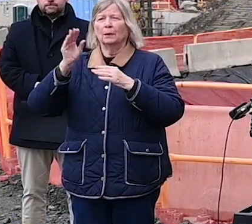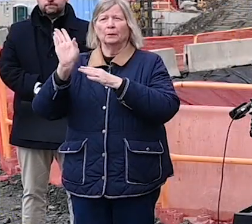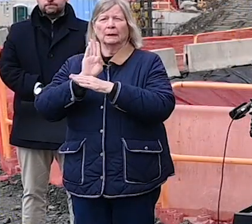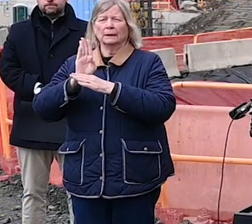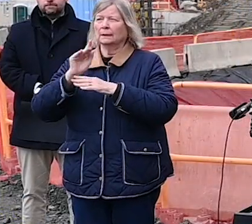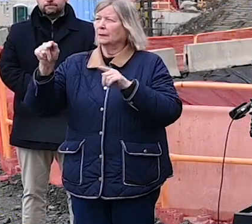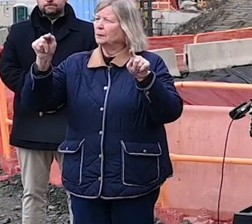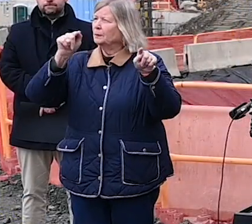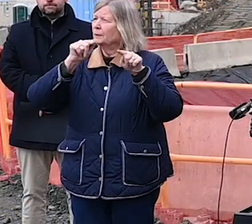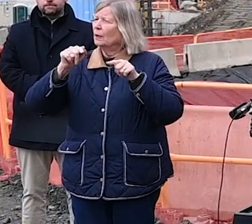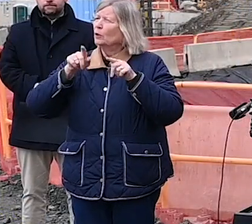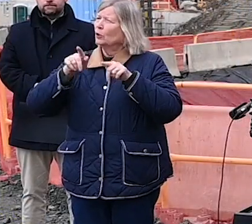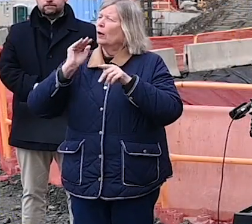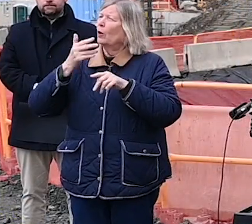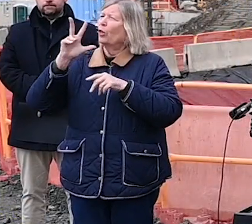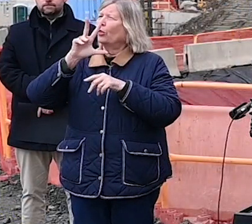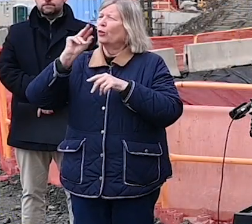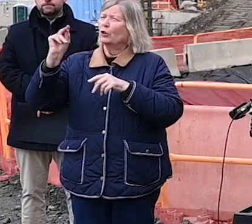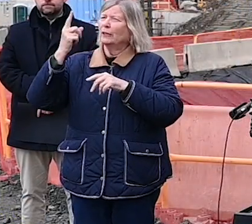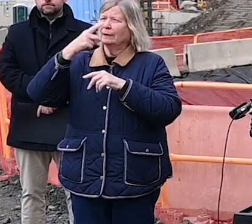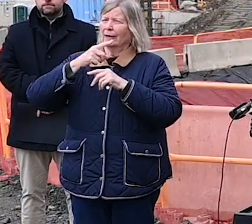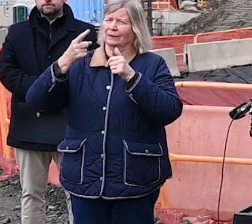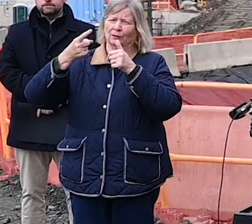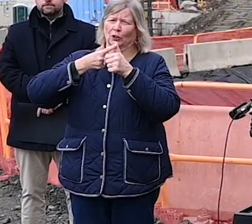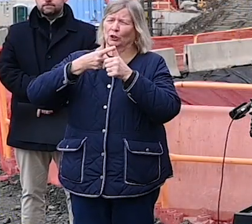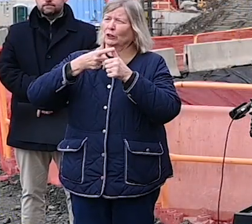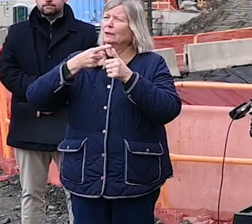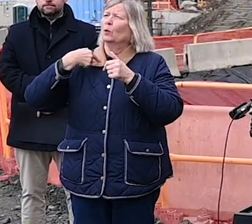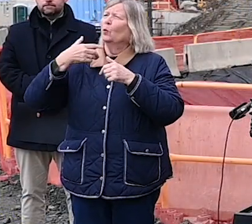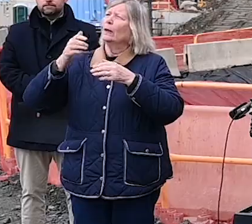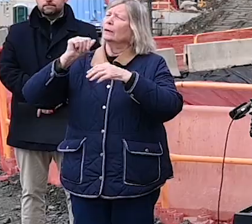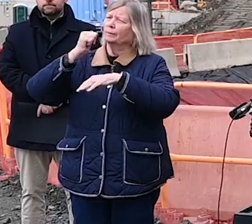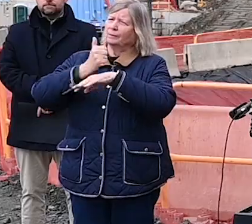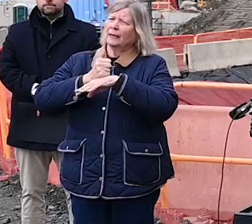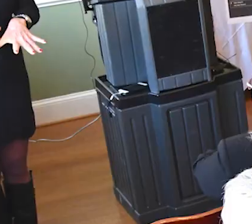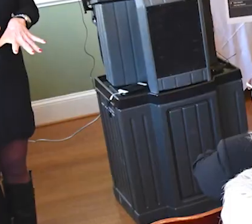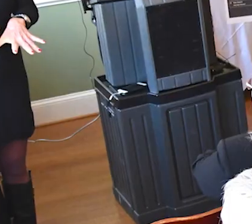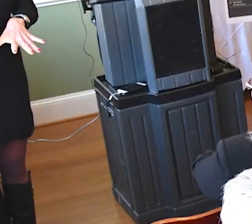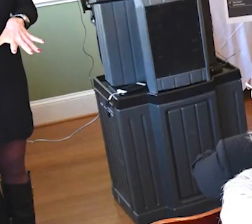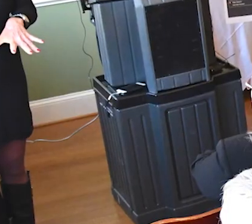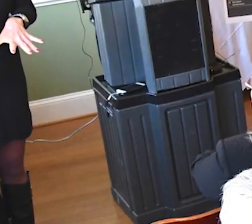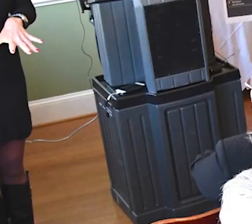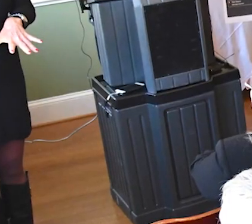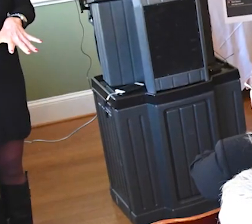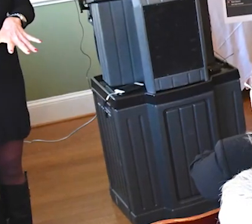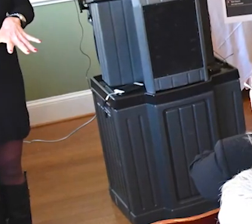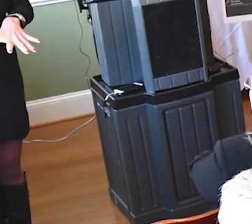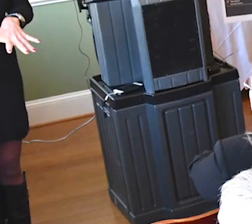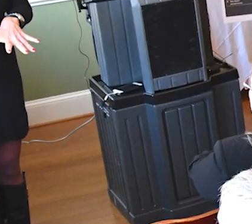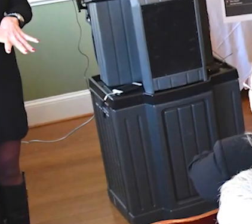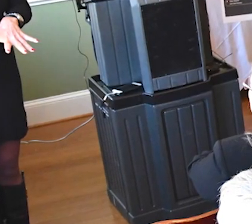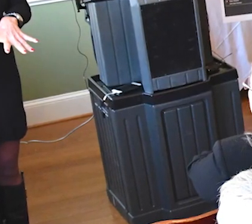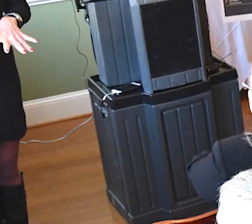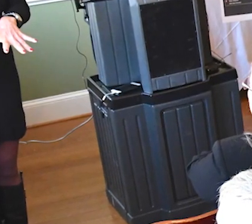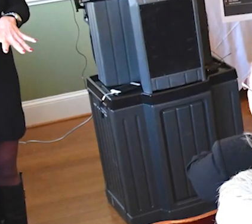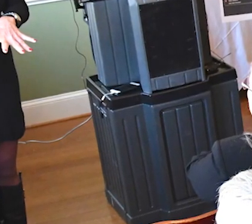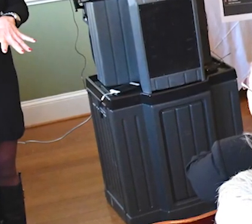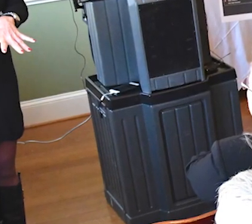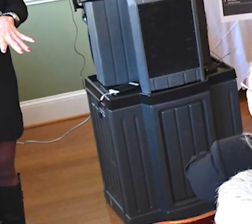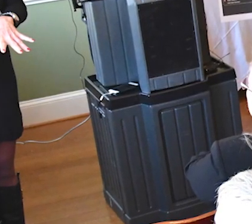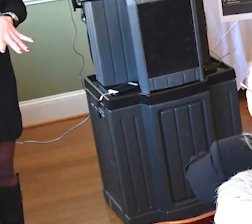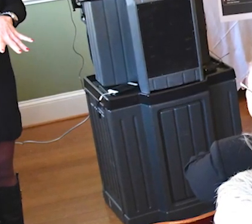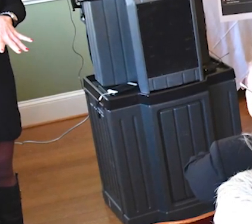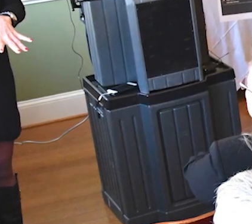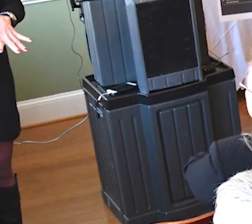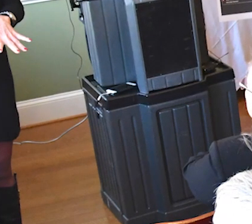our first 30 days in office, we launched Ellicott City Safe and Sound, an aggressive and comprehensive plan to mitigate future flood